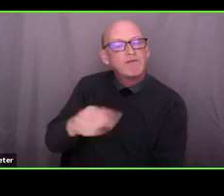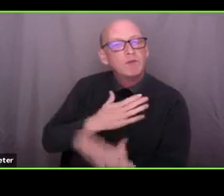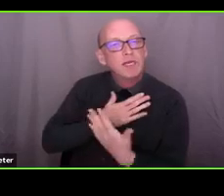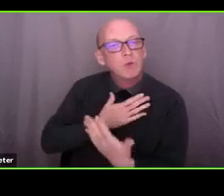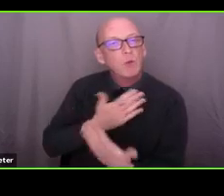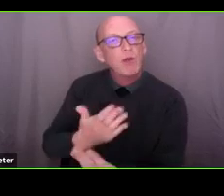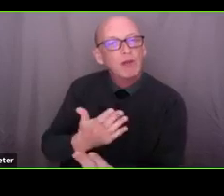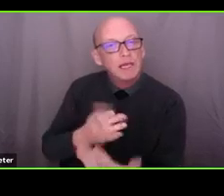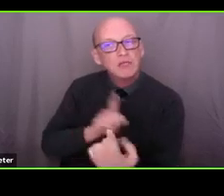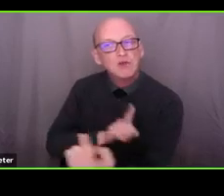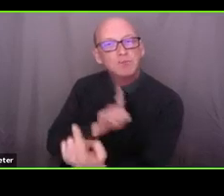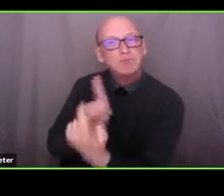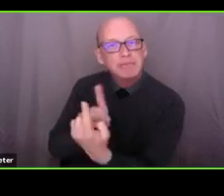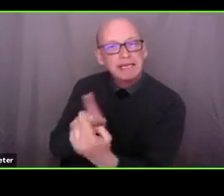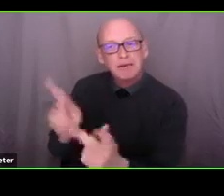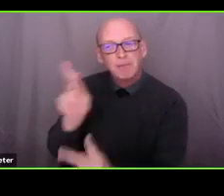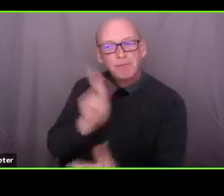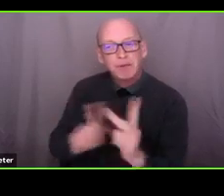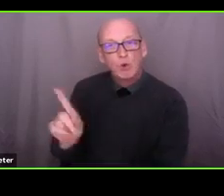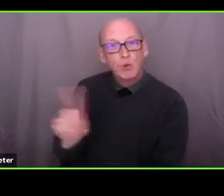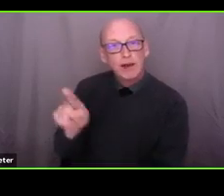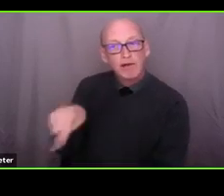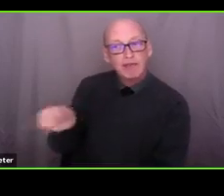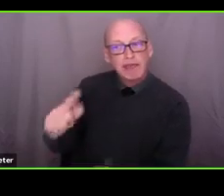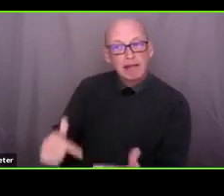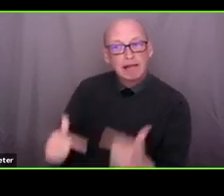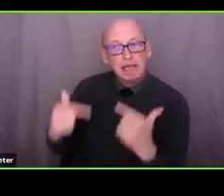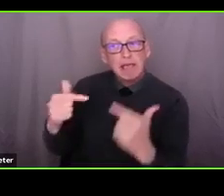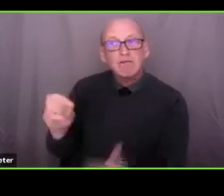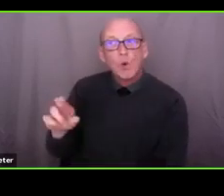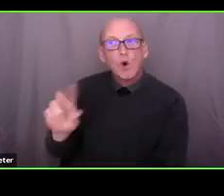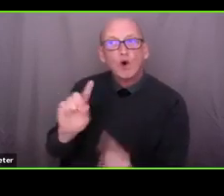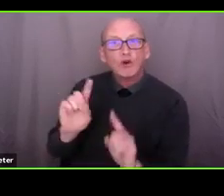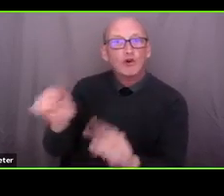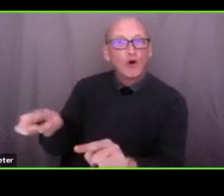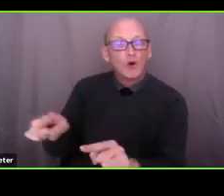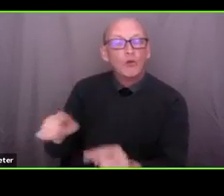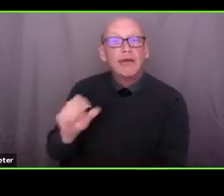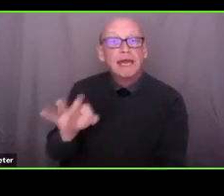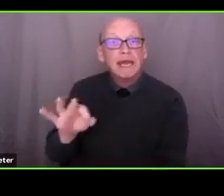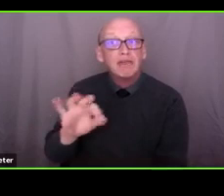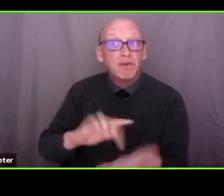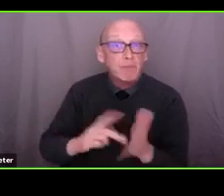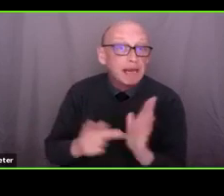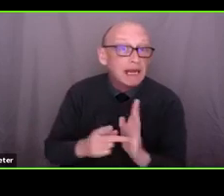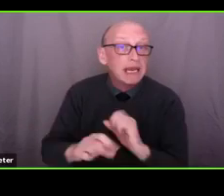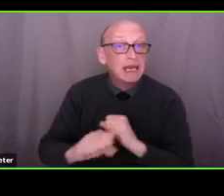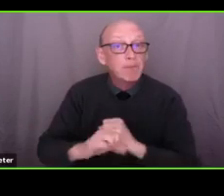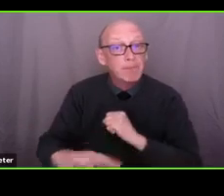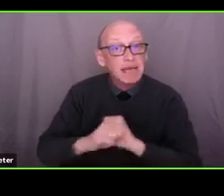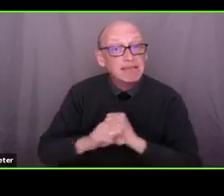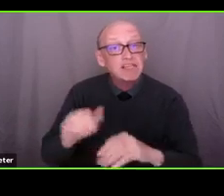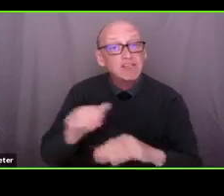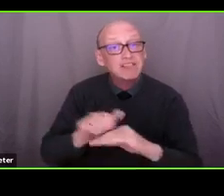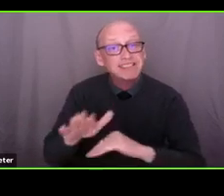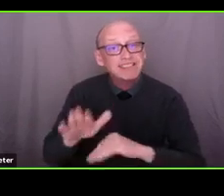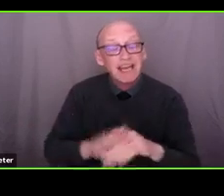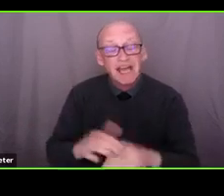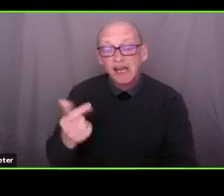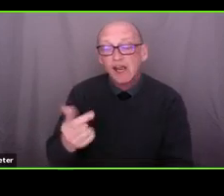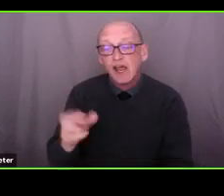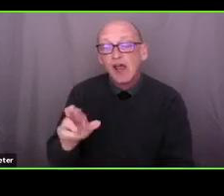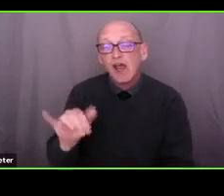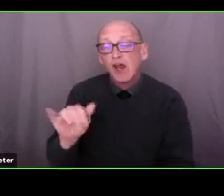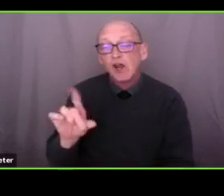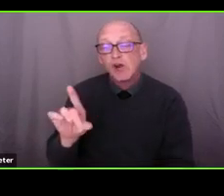meet people where they are. And so if that means having targeted messaging on Grindr is the way to reach people in the community, then that's what people should be doing